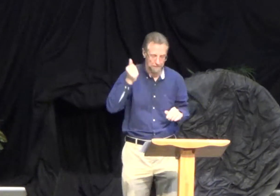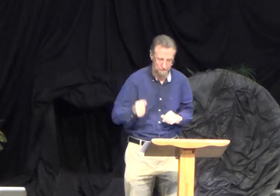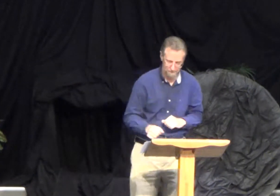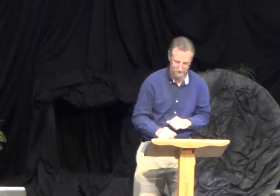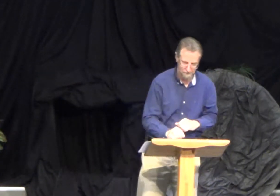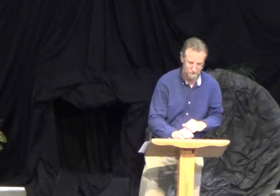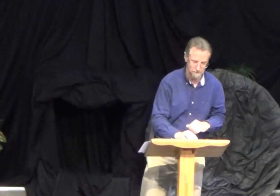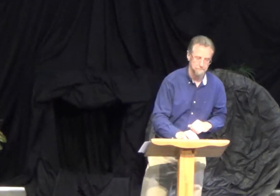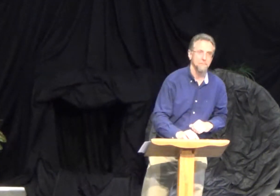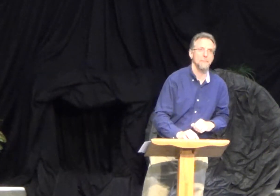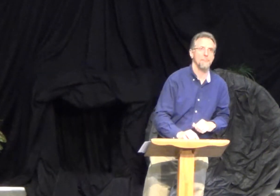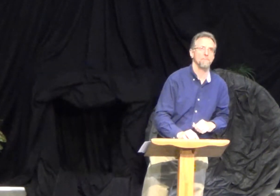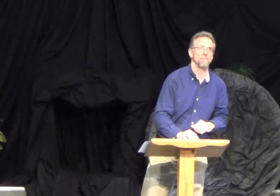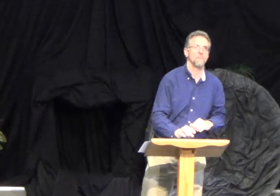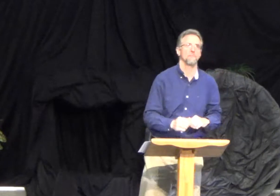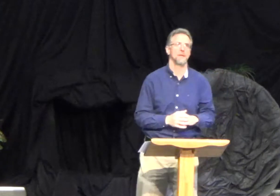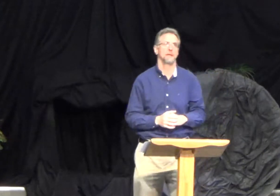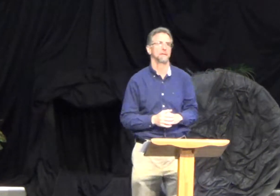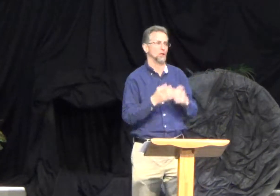that this fits in English better for us.